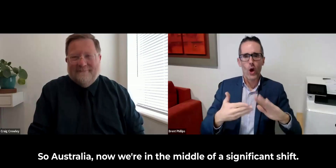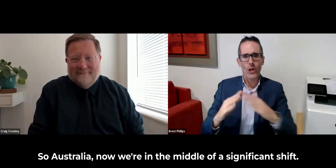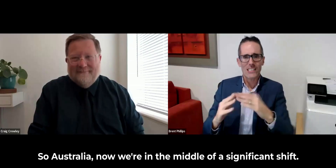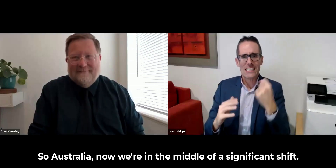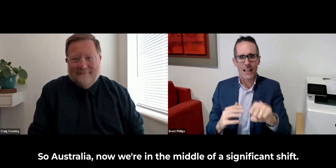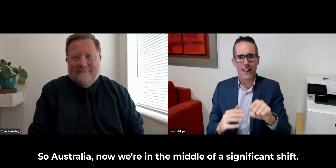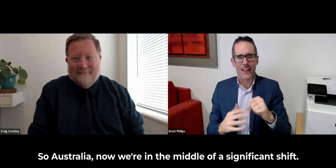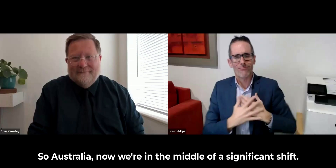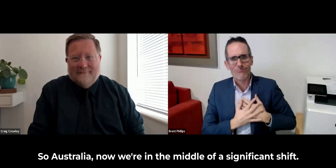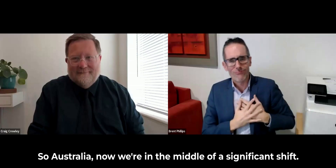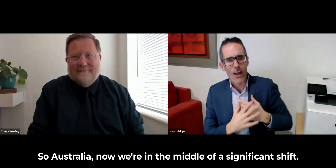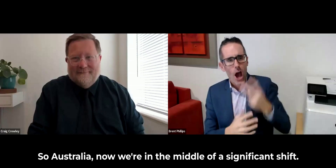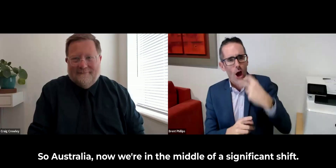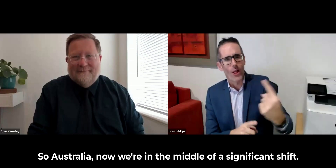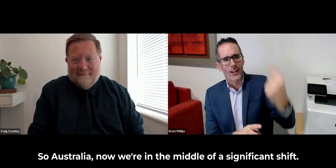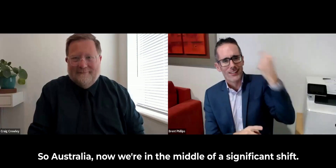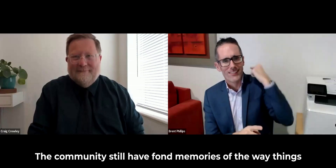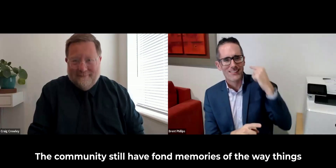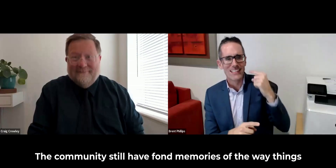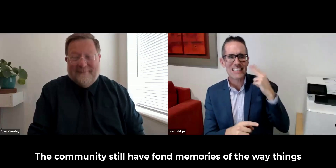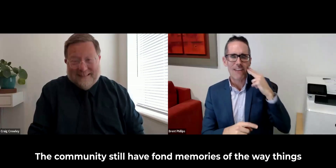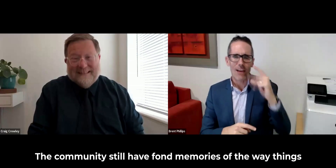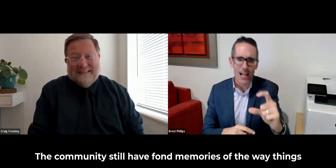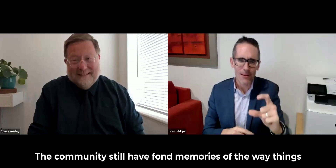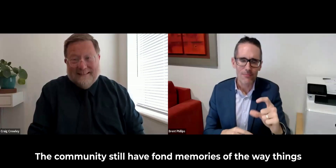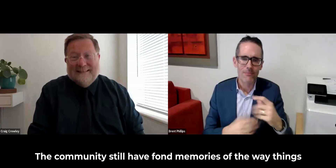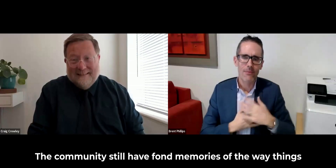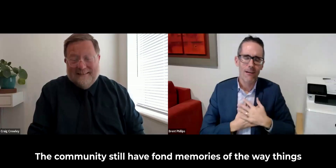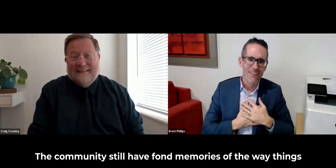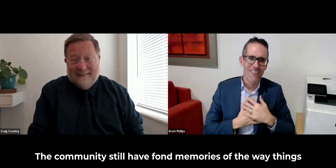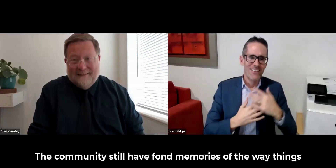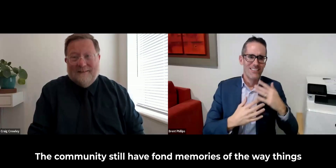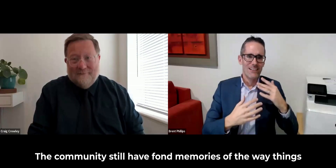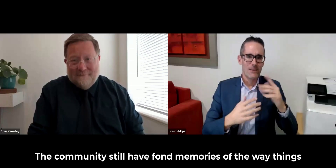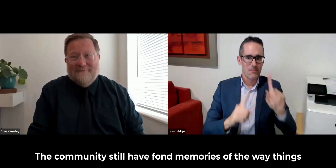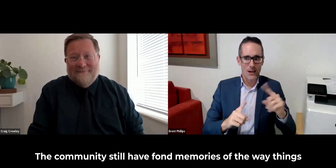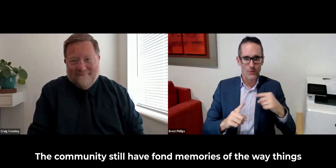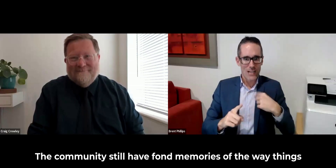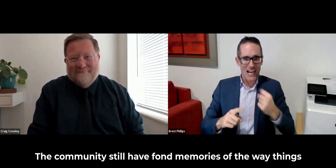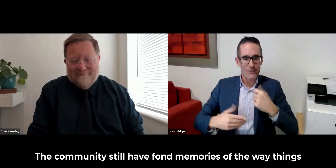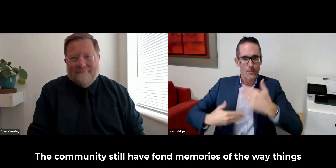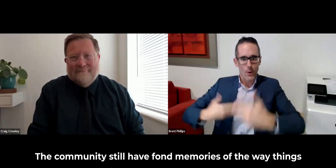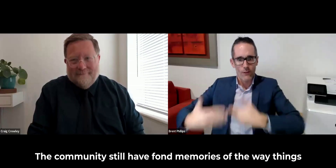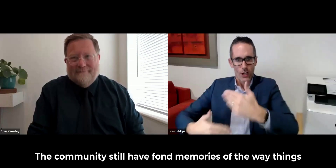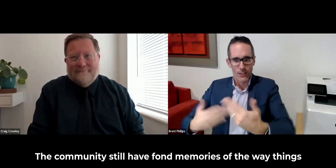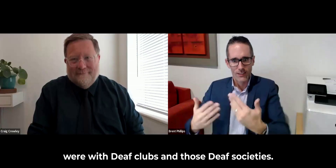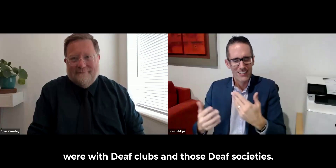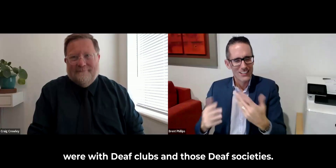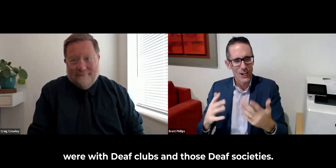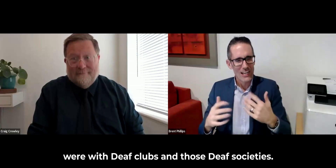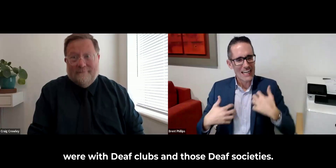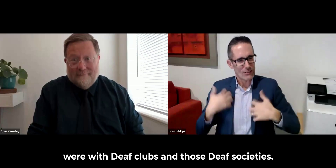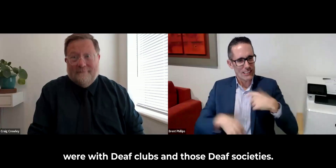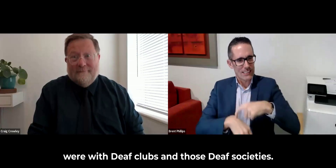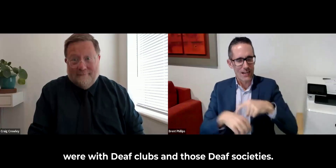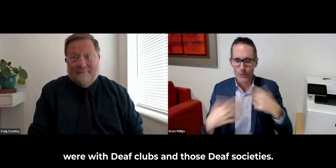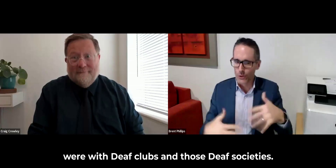significant shift. The community still have fond memories of the way things were with deaf clubs